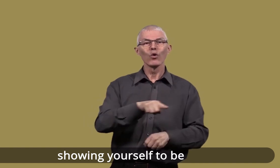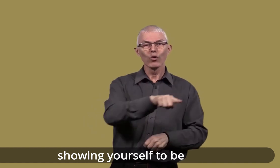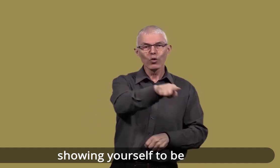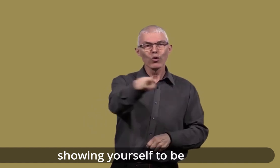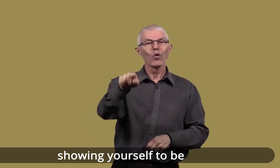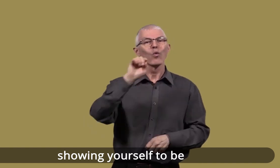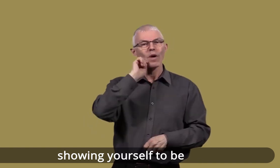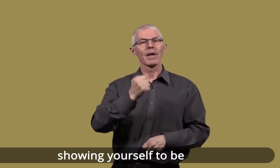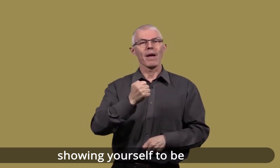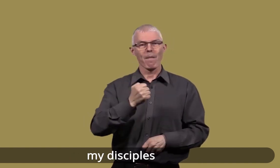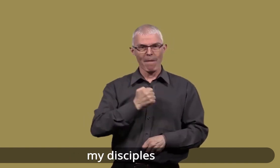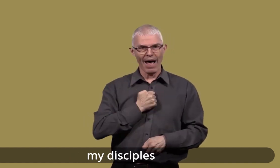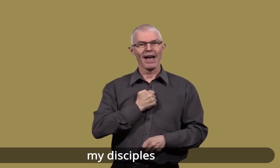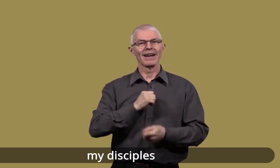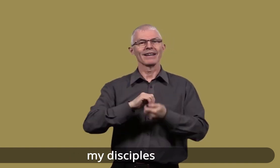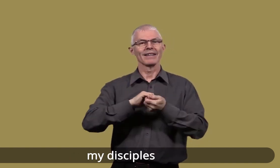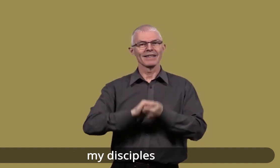yourself to be my disciples.